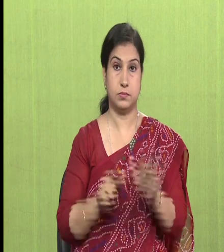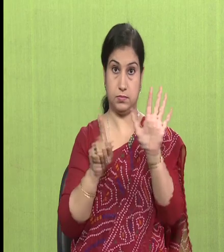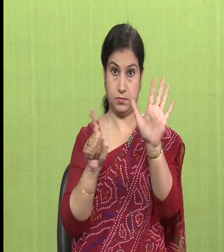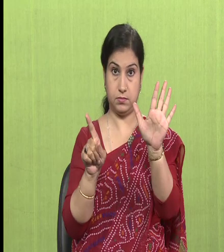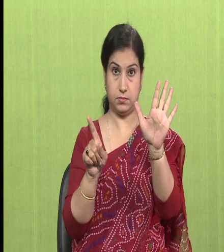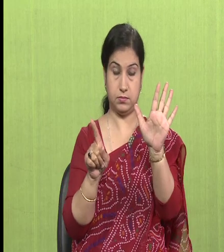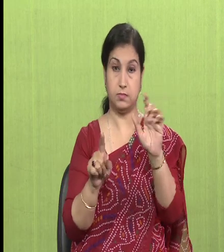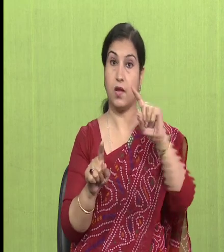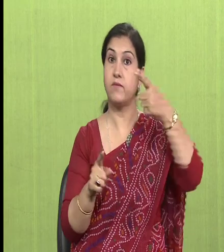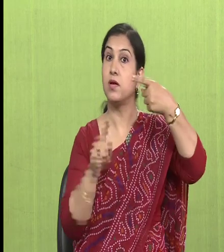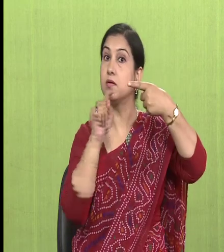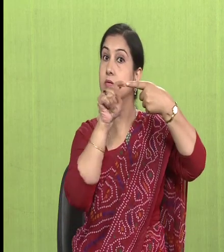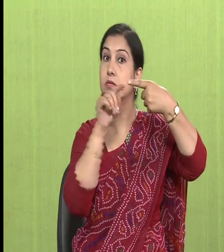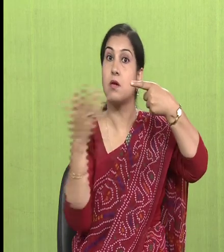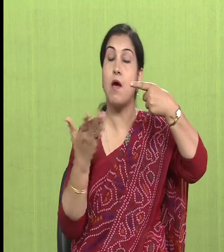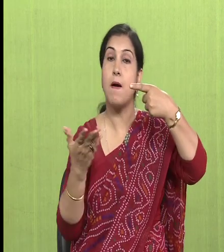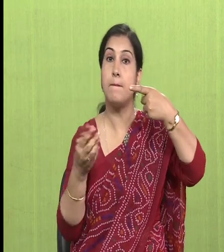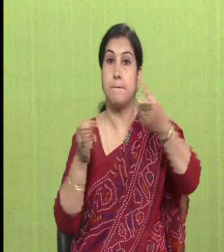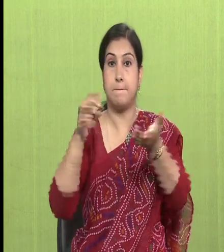The first name is Mohenjo-daro.